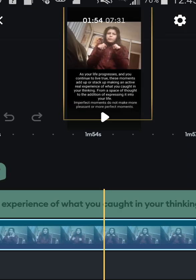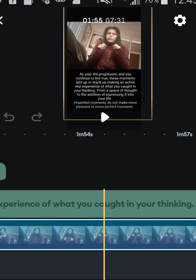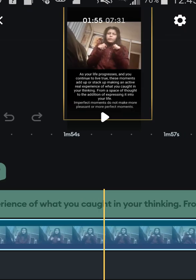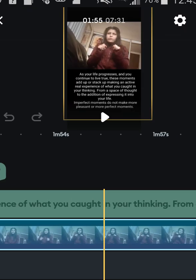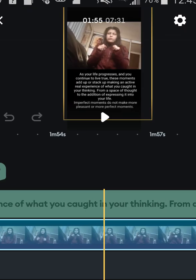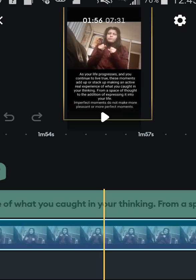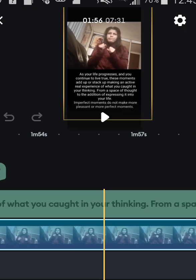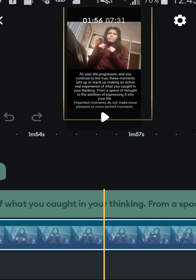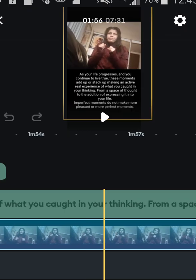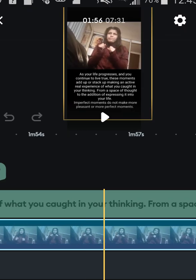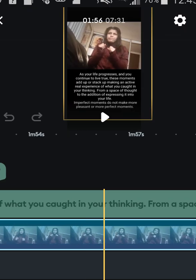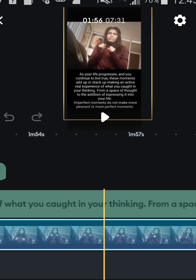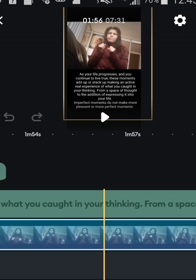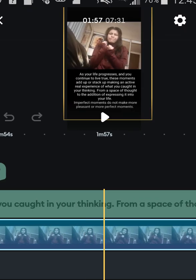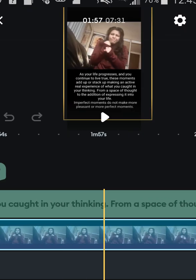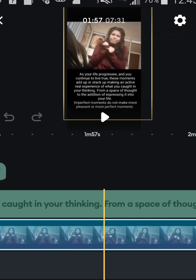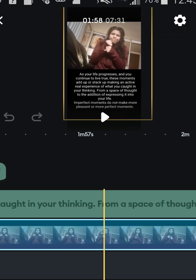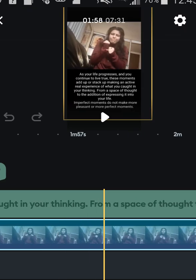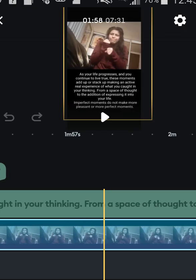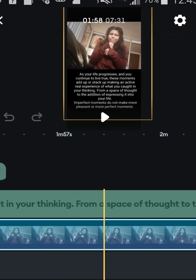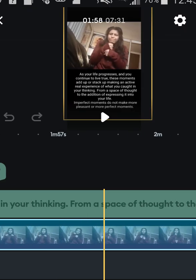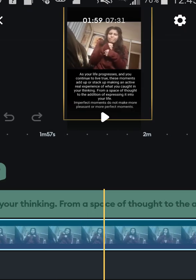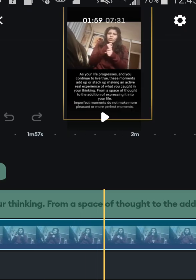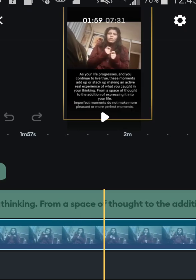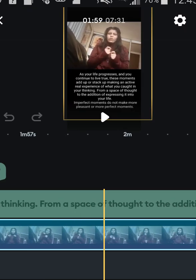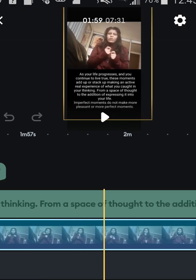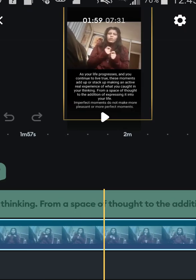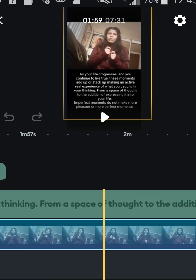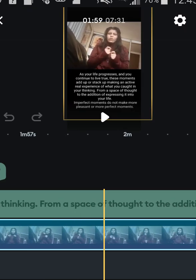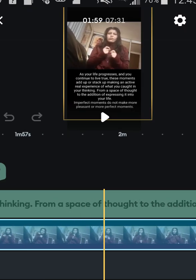to participate in